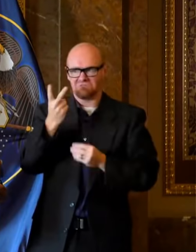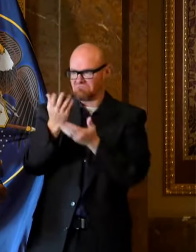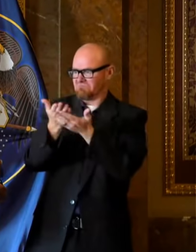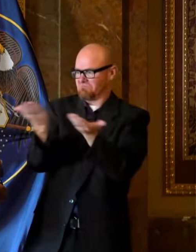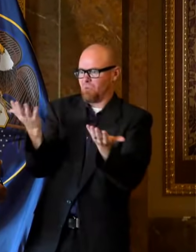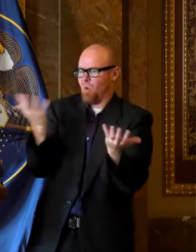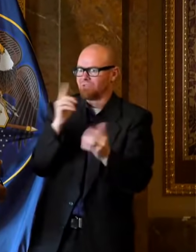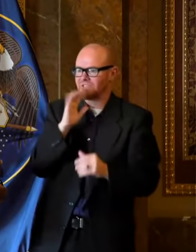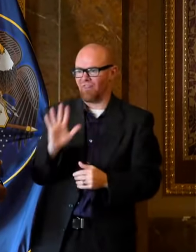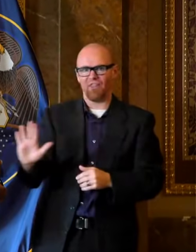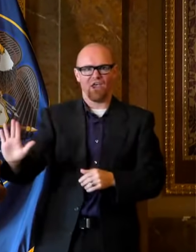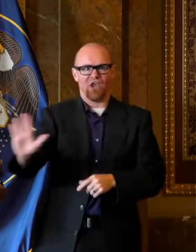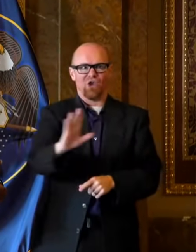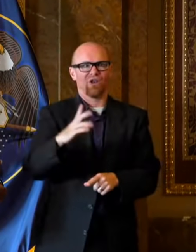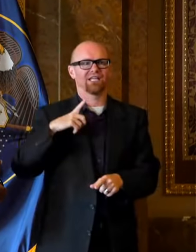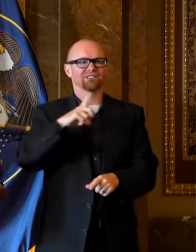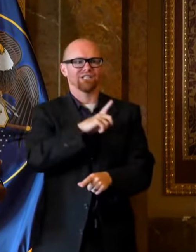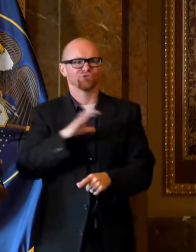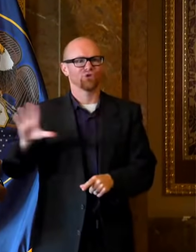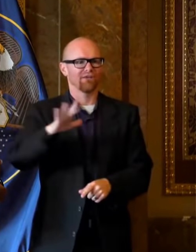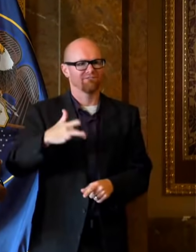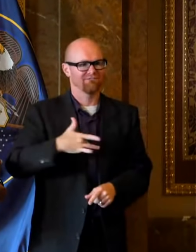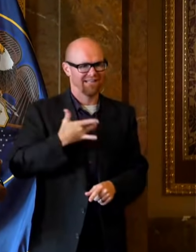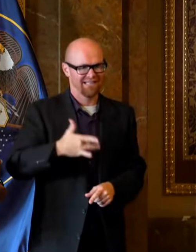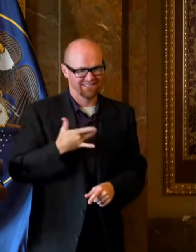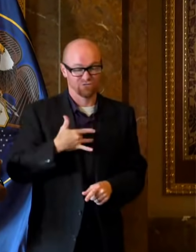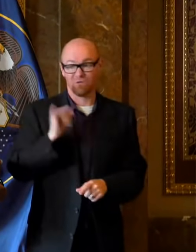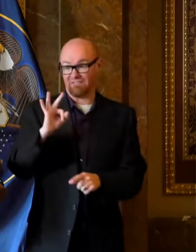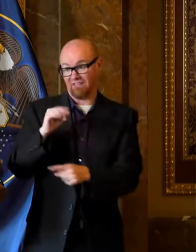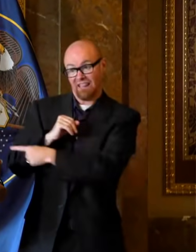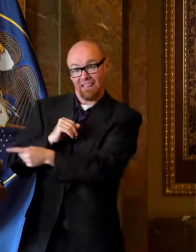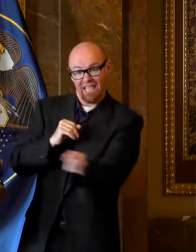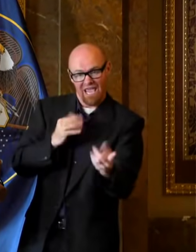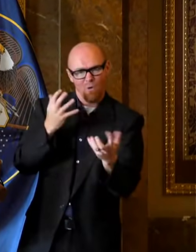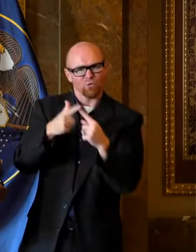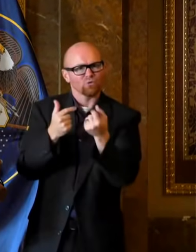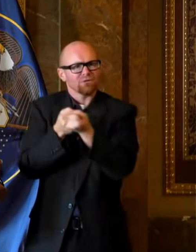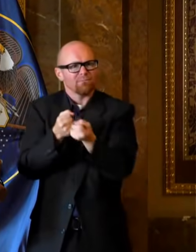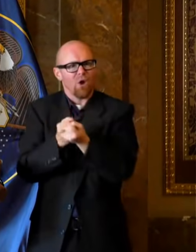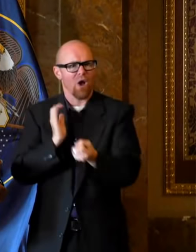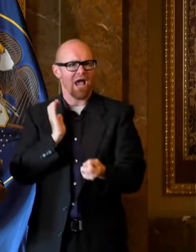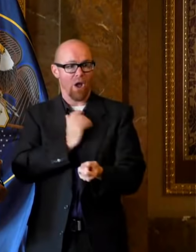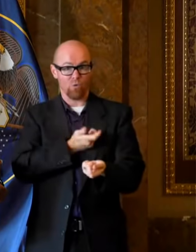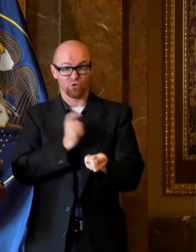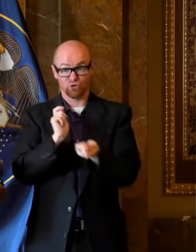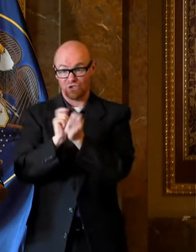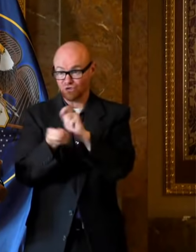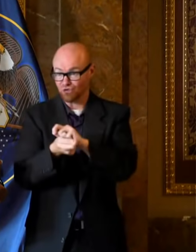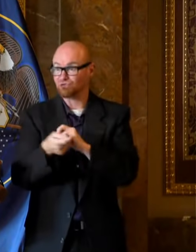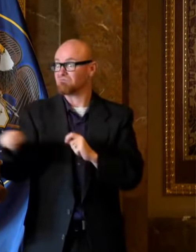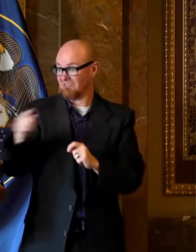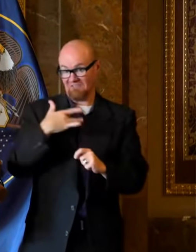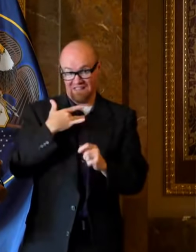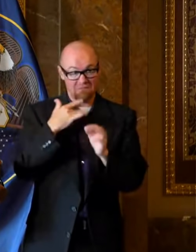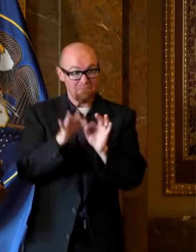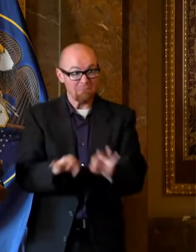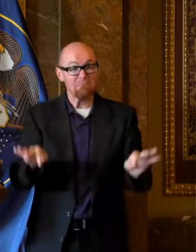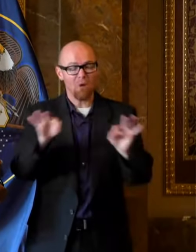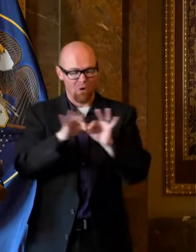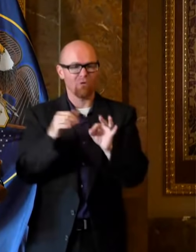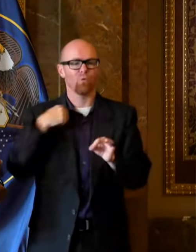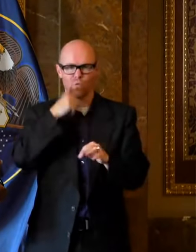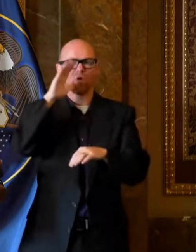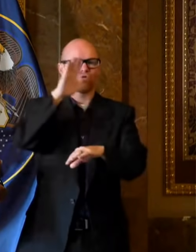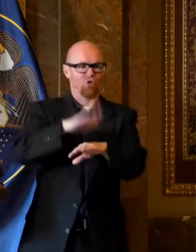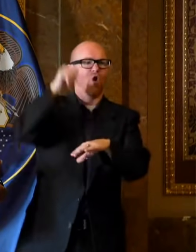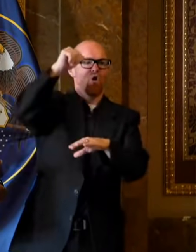there's a consensus that there are changes that can be made that they're willing to support, then we would call a special session and have them come in and make those